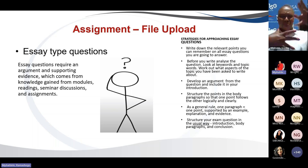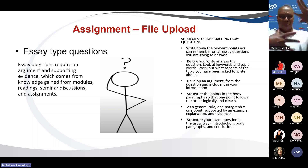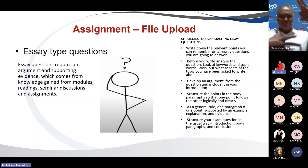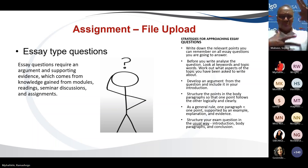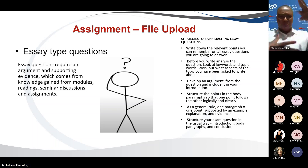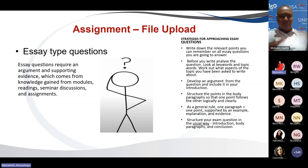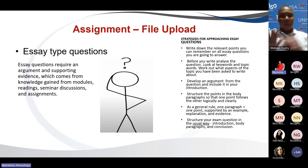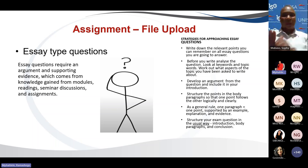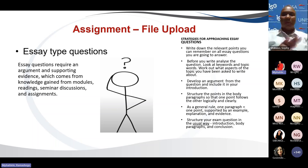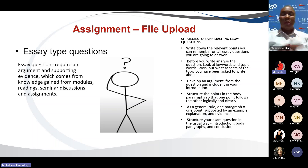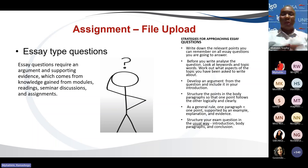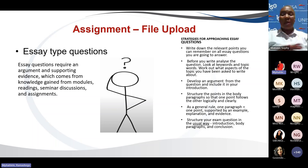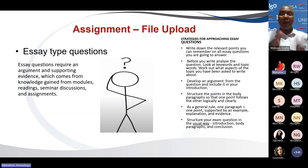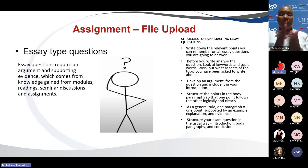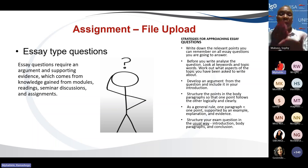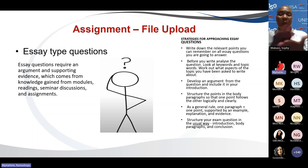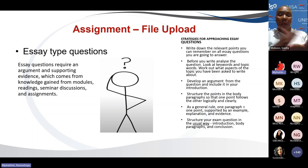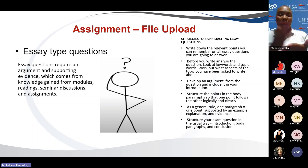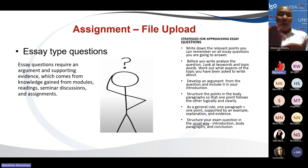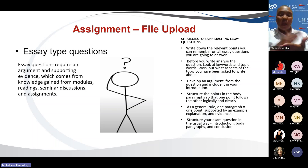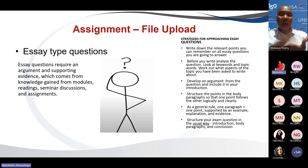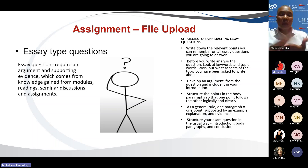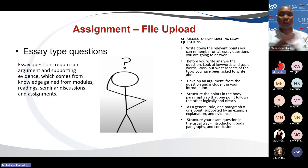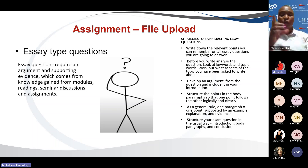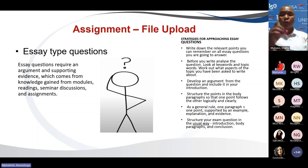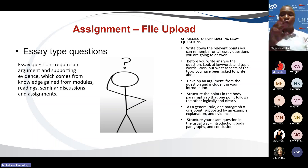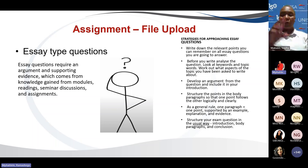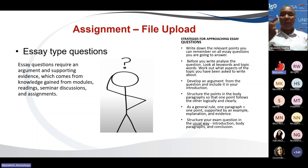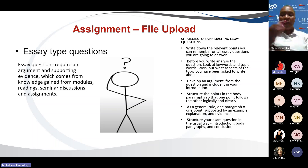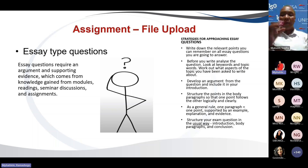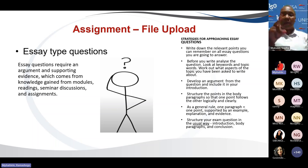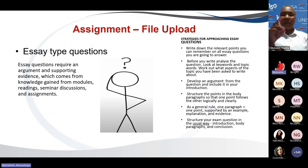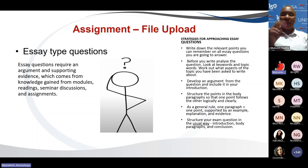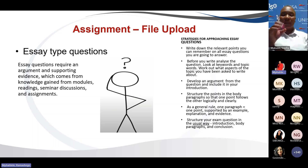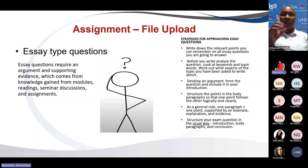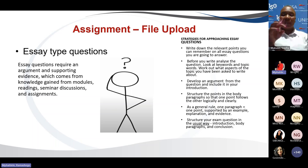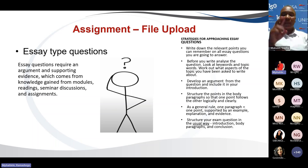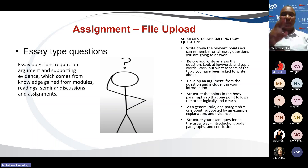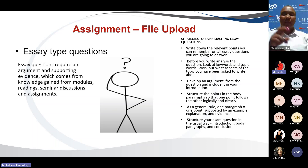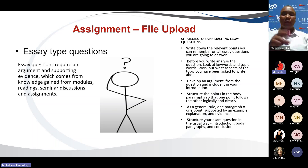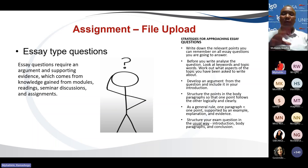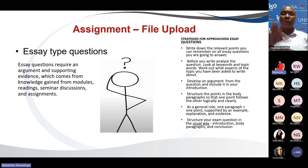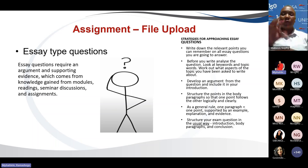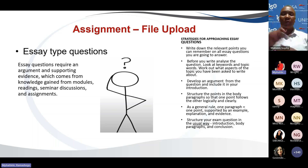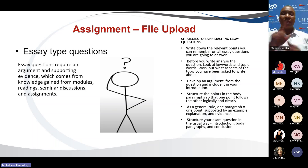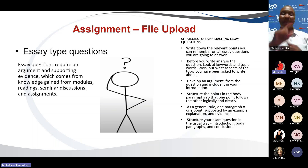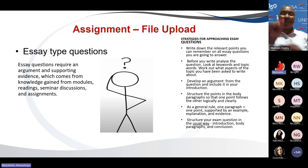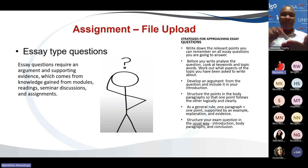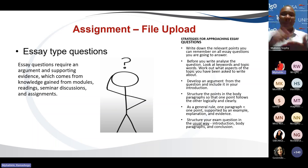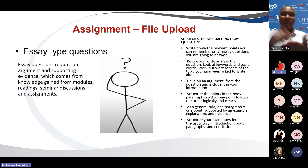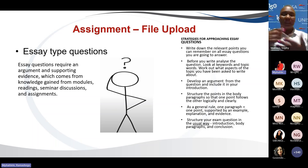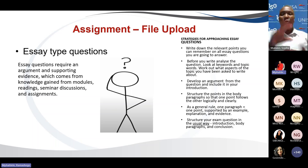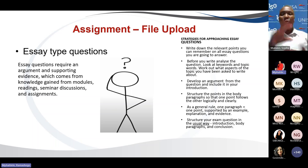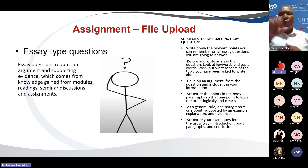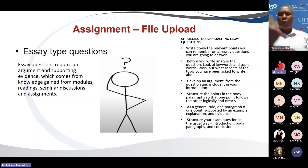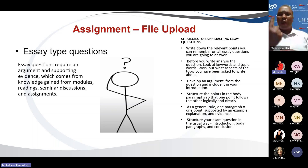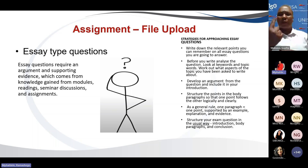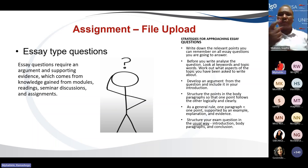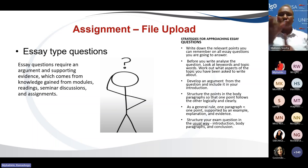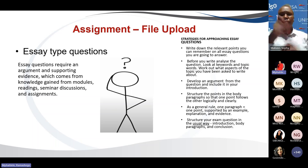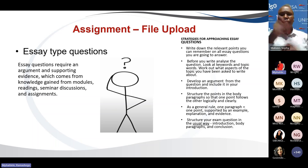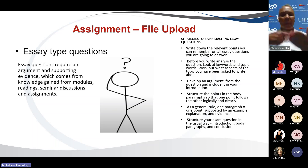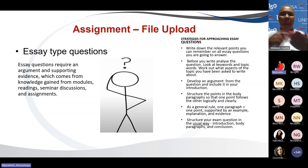pages, Dr. Kavenda indicated that your script might find the marker or the lecturer at that time